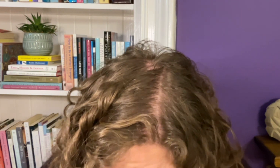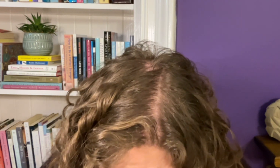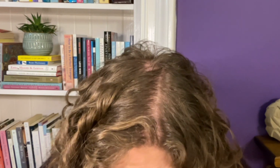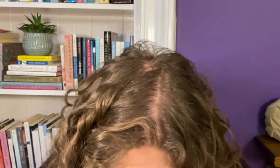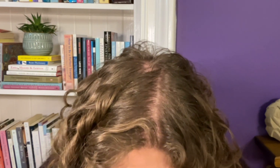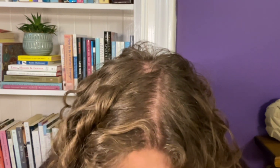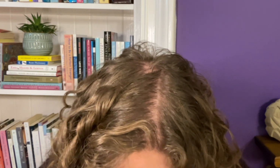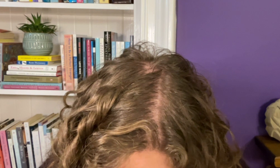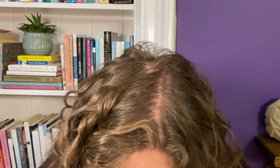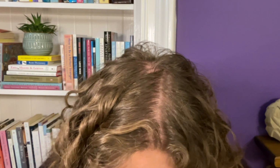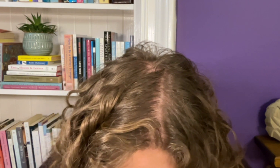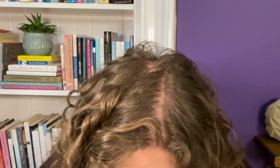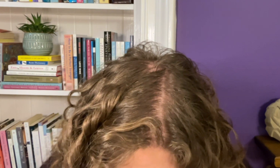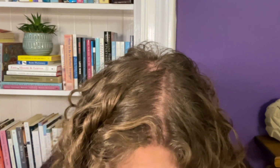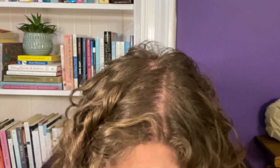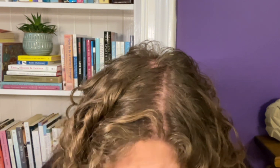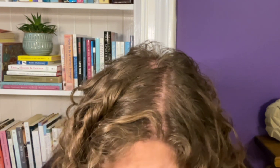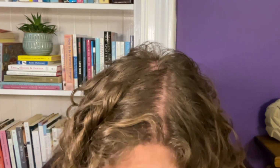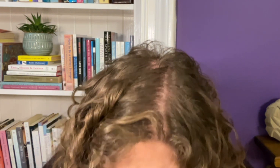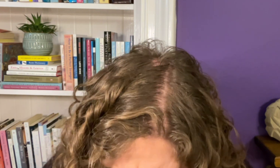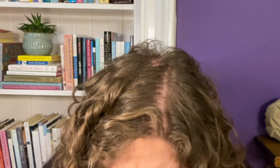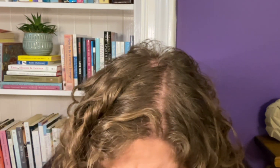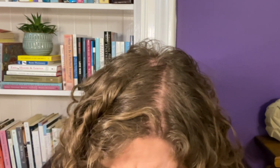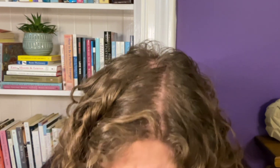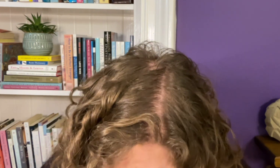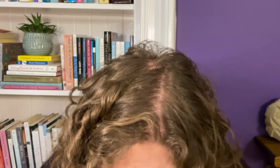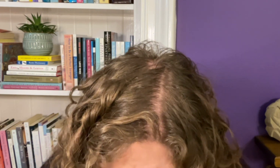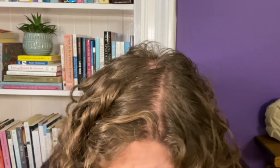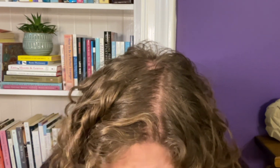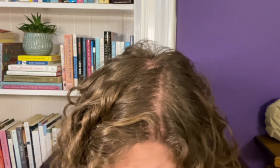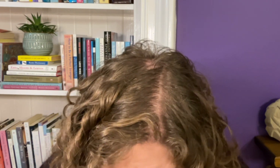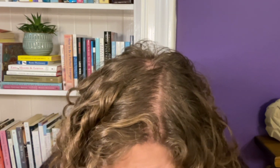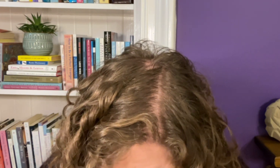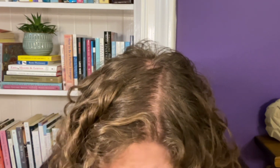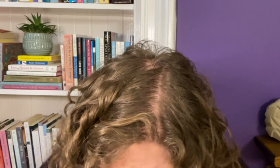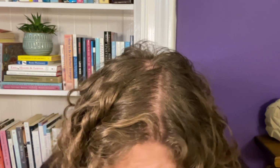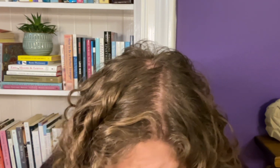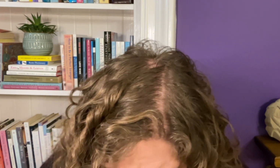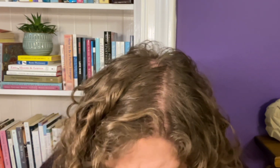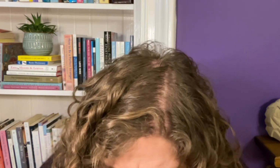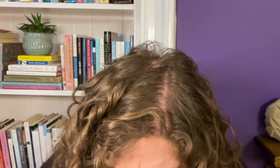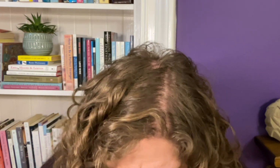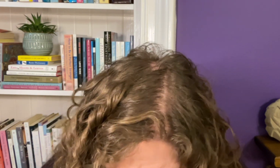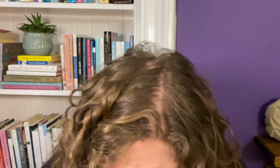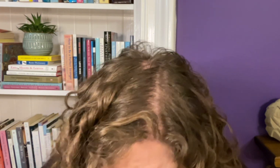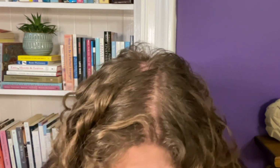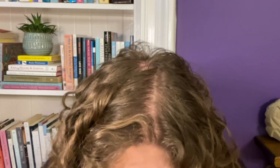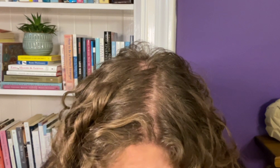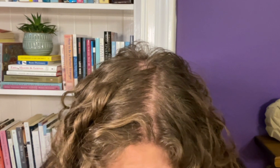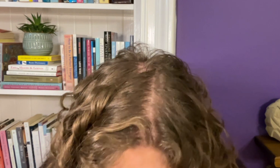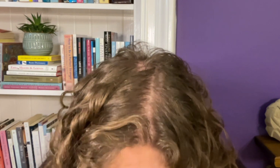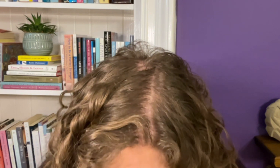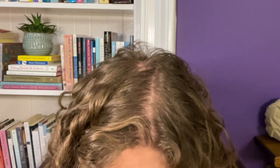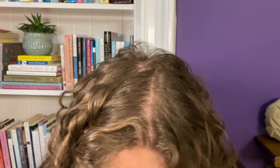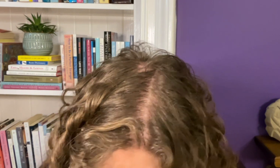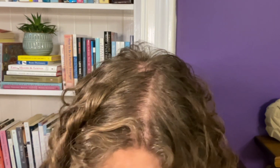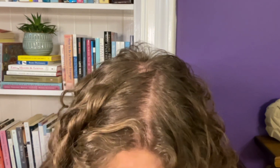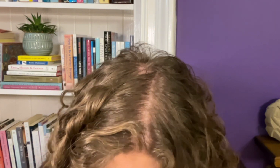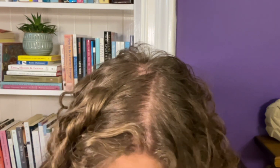shift. And may all people have enough to flourish for their time and to bear witness to the power of your breath of